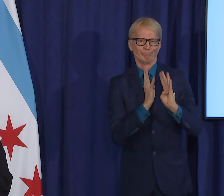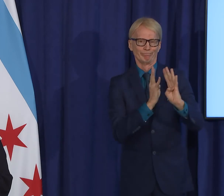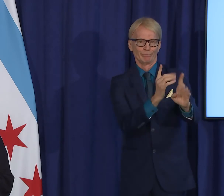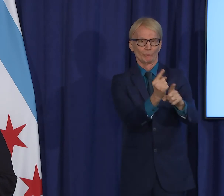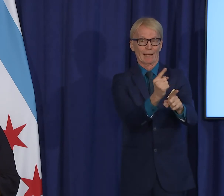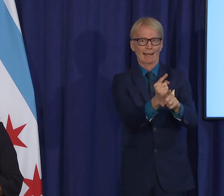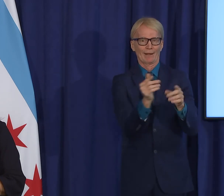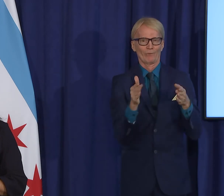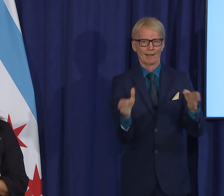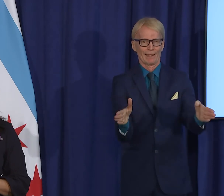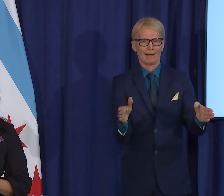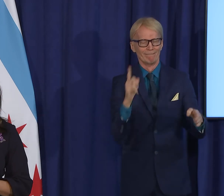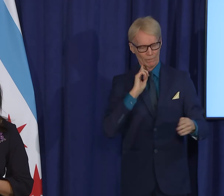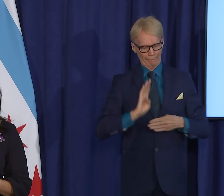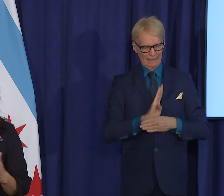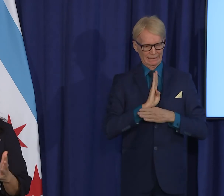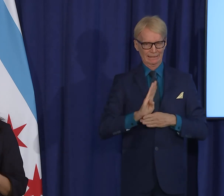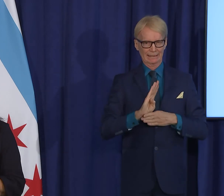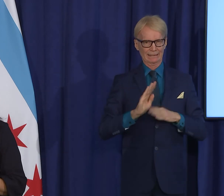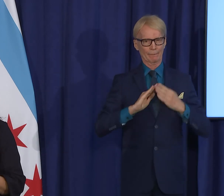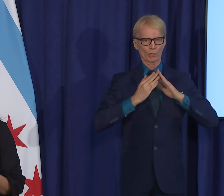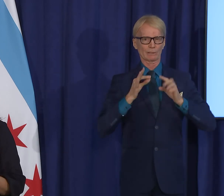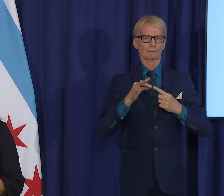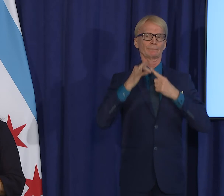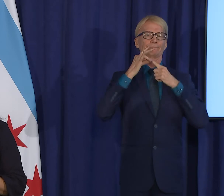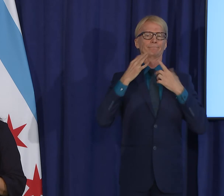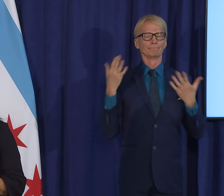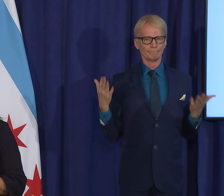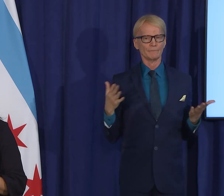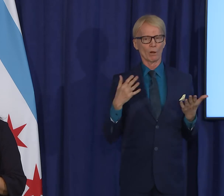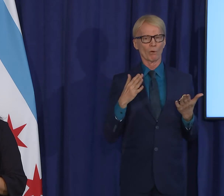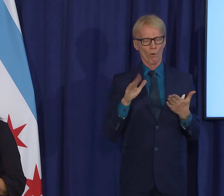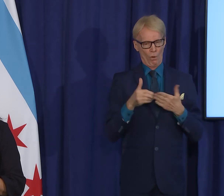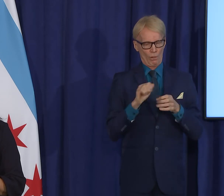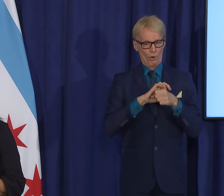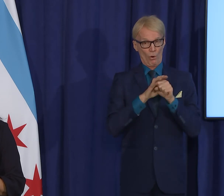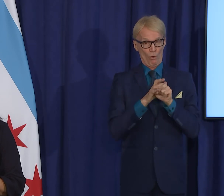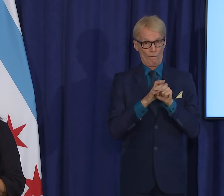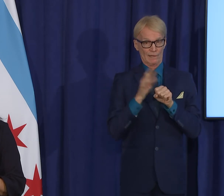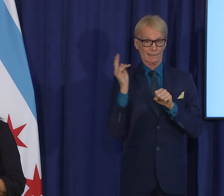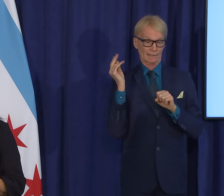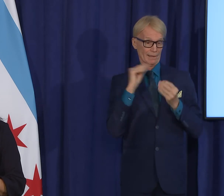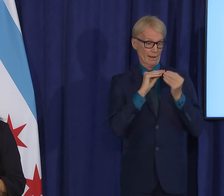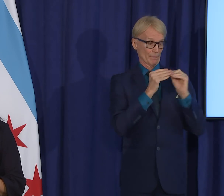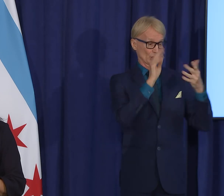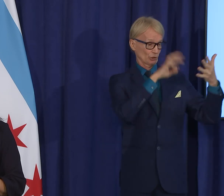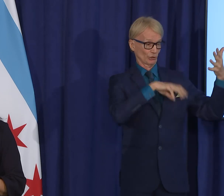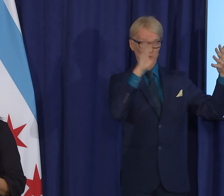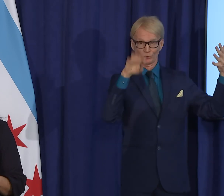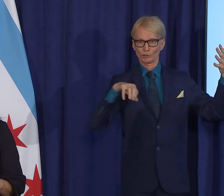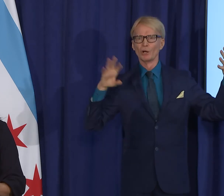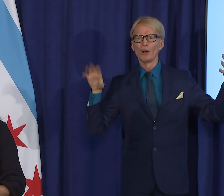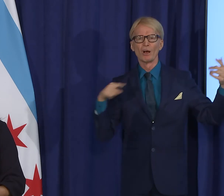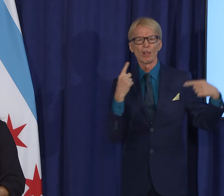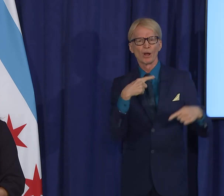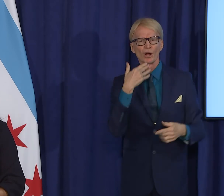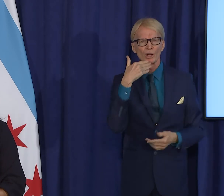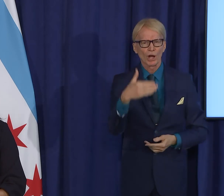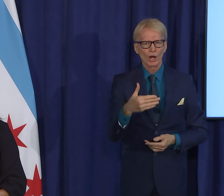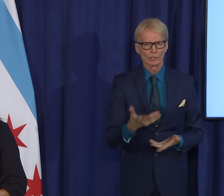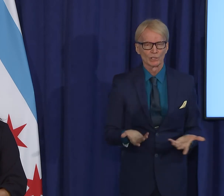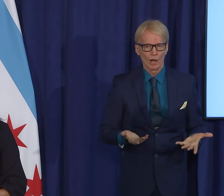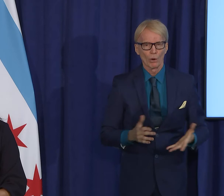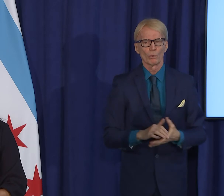including our business community. So as all of these COVID benchmarks and metrics are looking really good, we continue